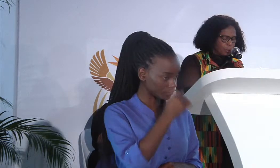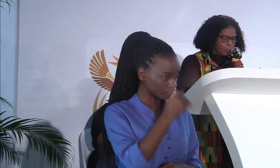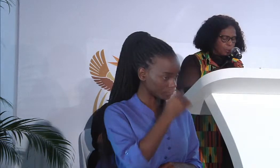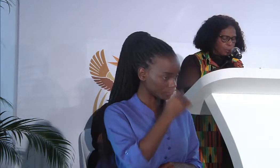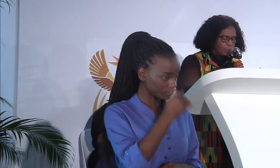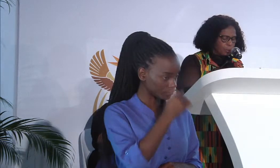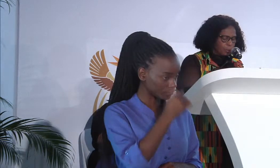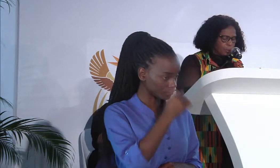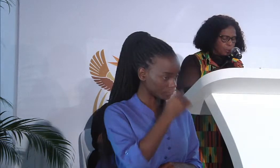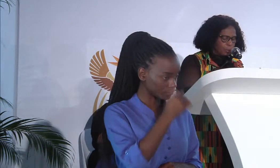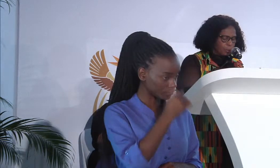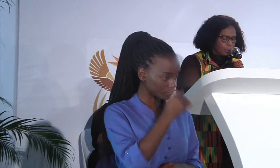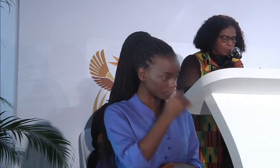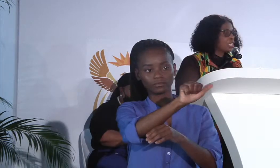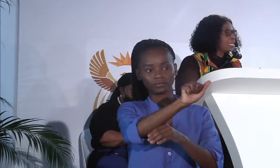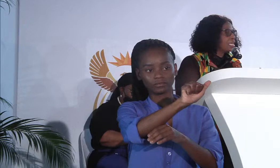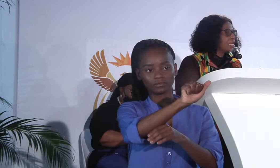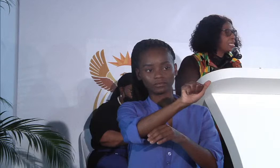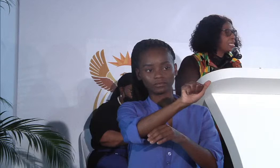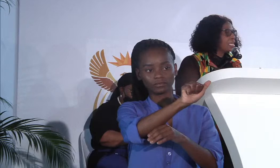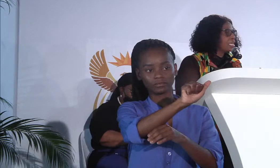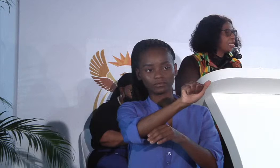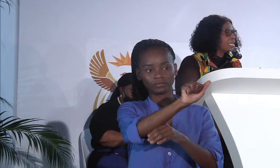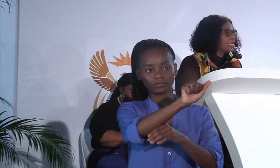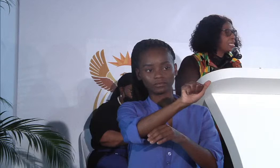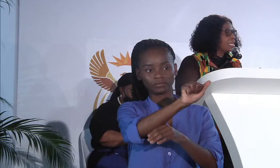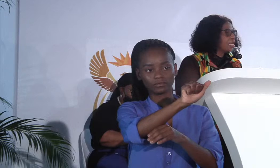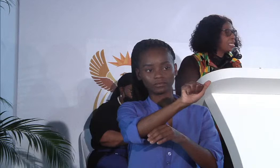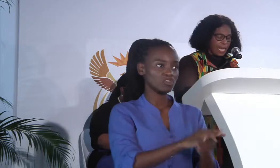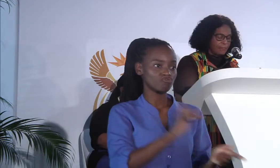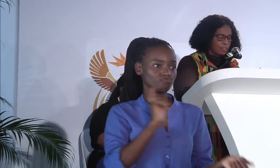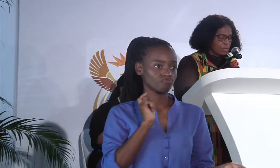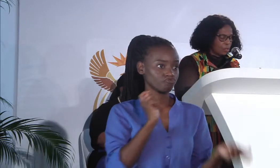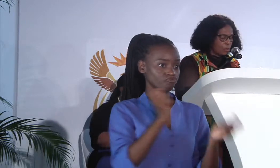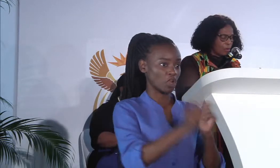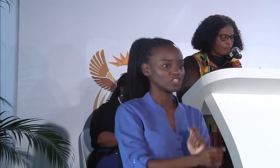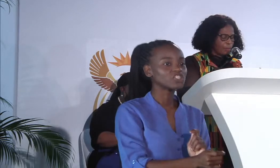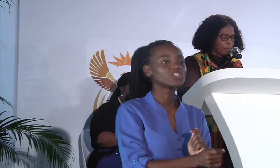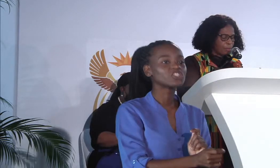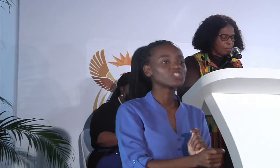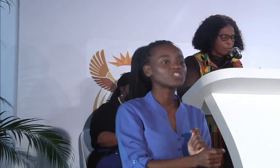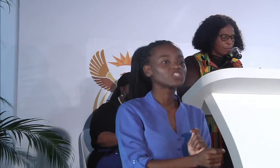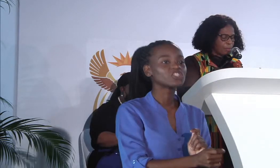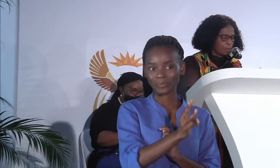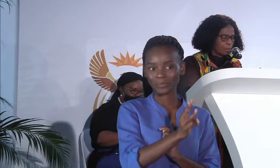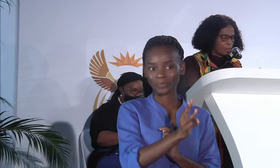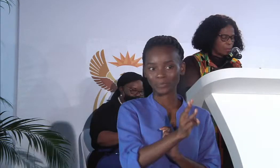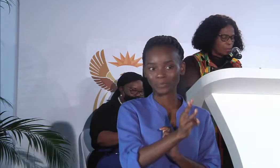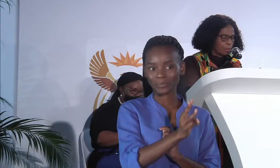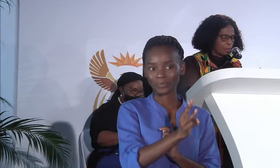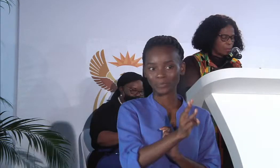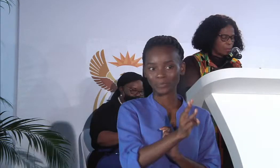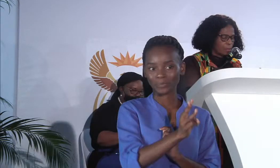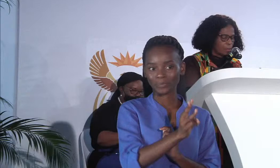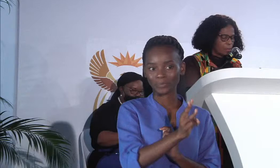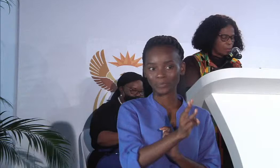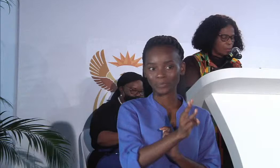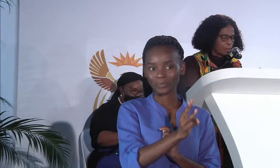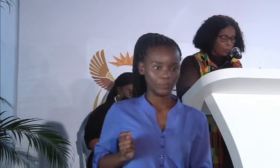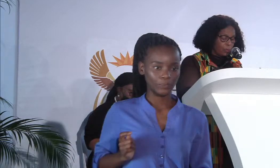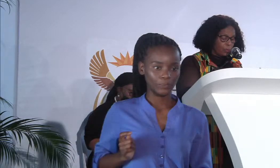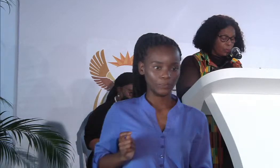SANPUD will make a huge change in the lives of the people, because we all